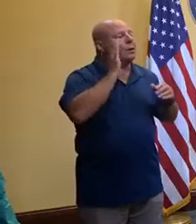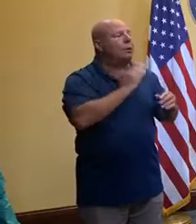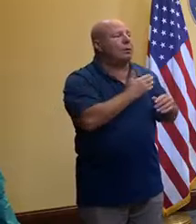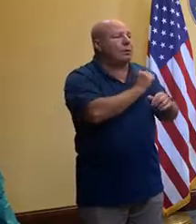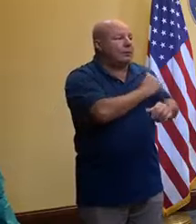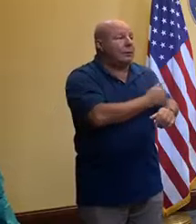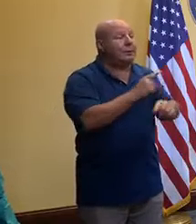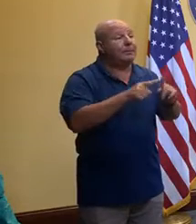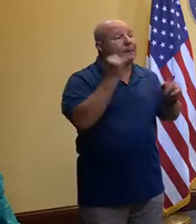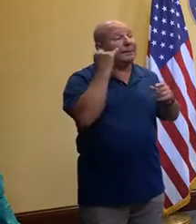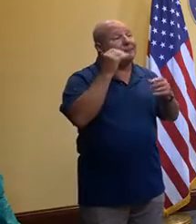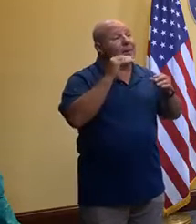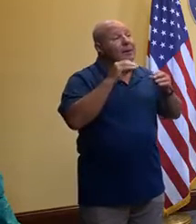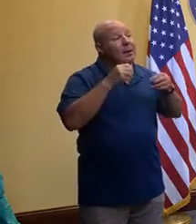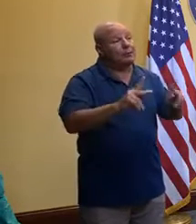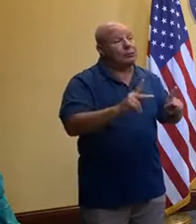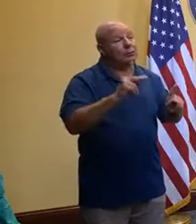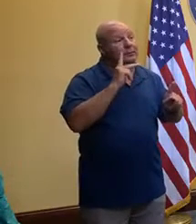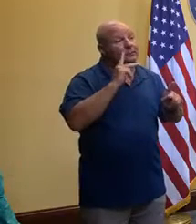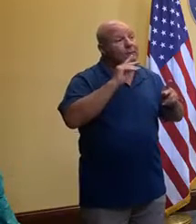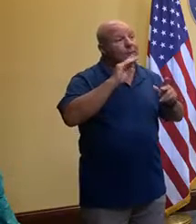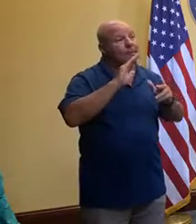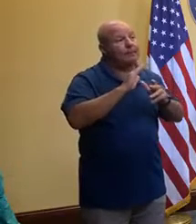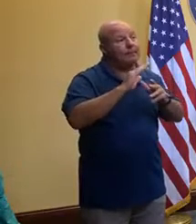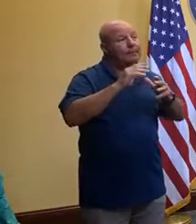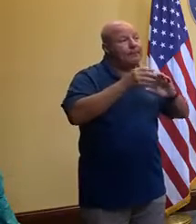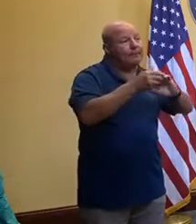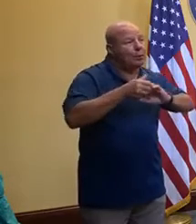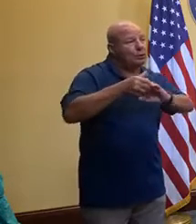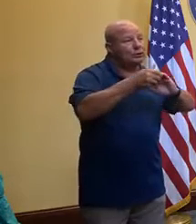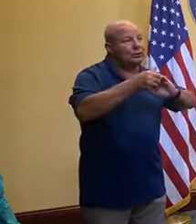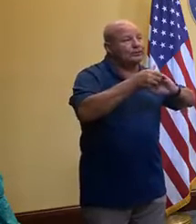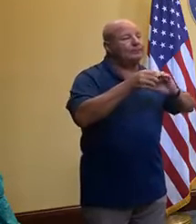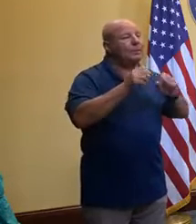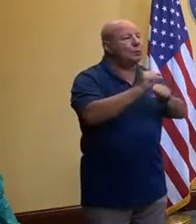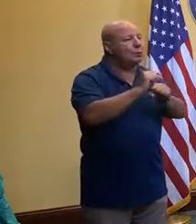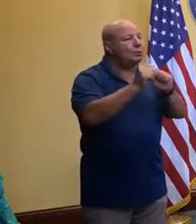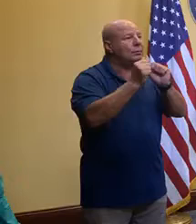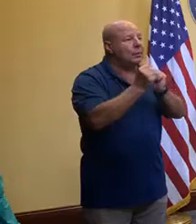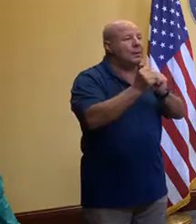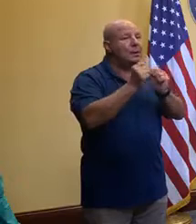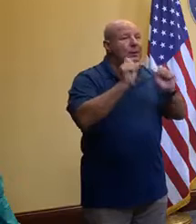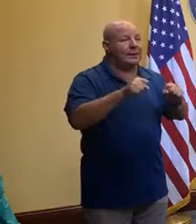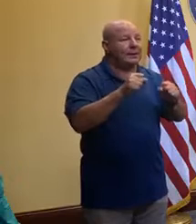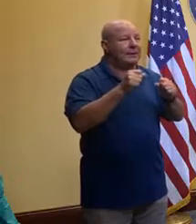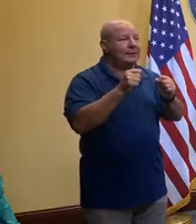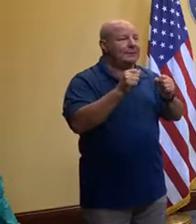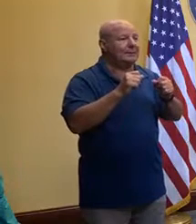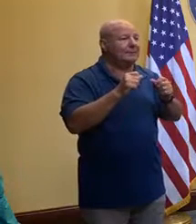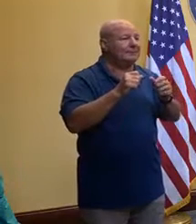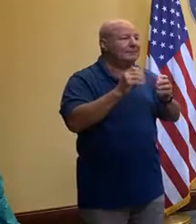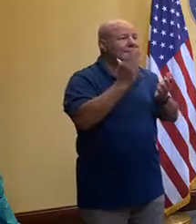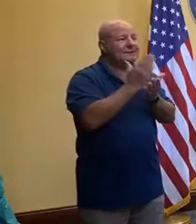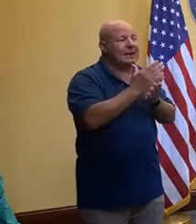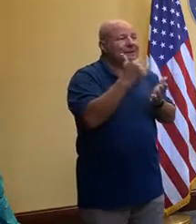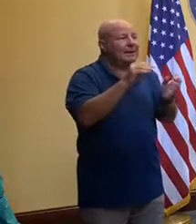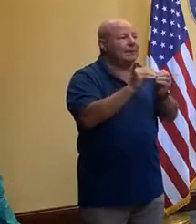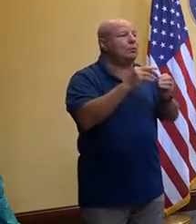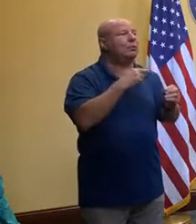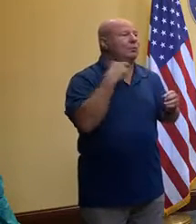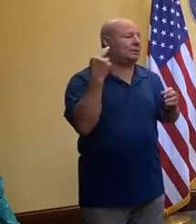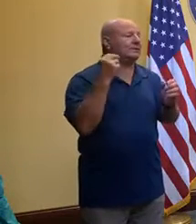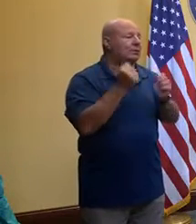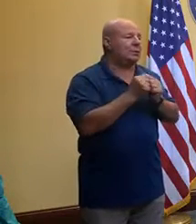for partnership so that we can mitigate any further risk associated with the